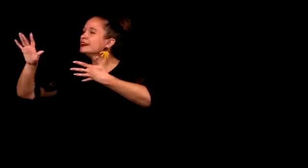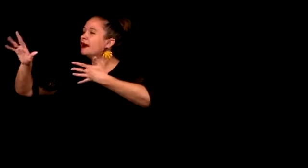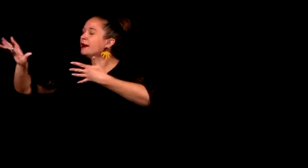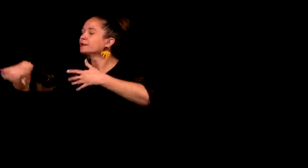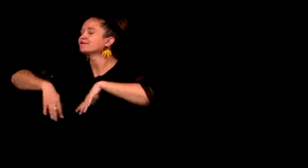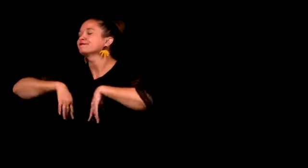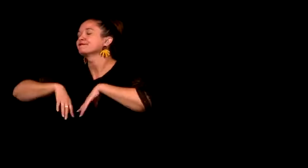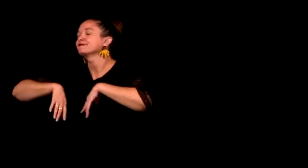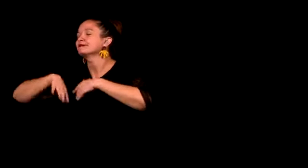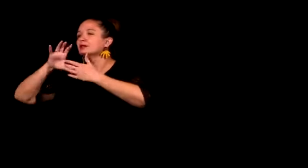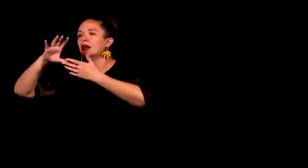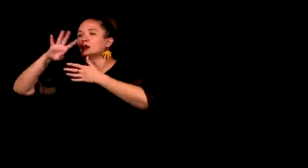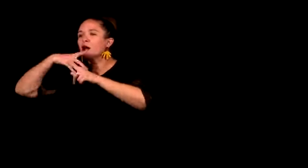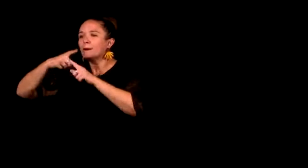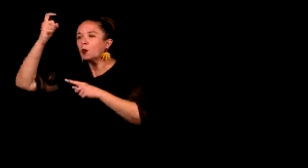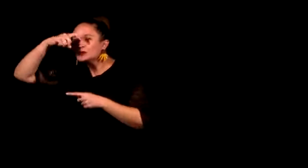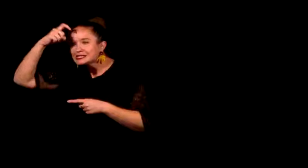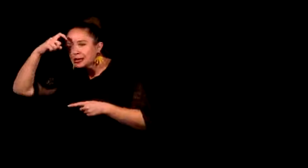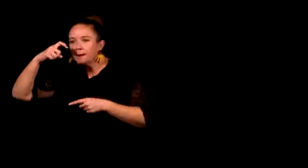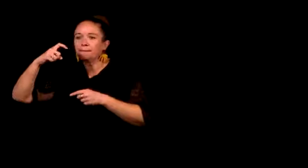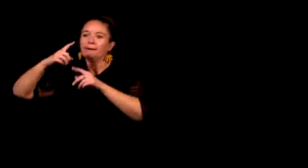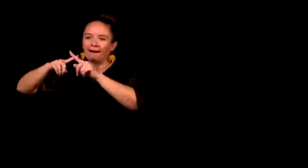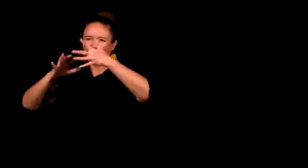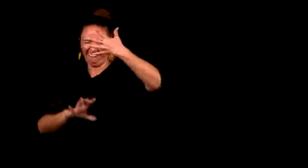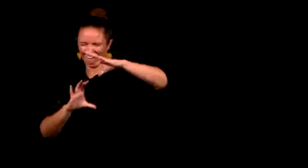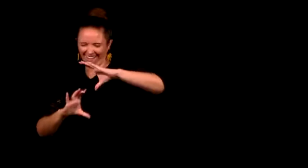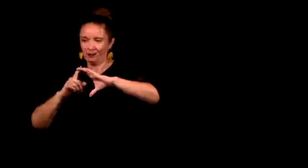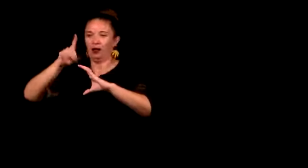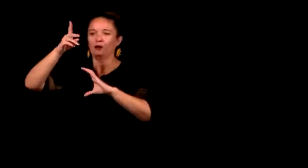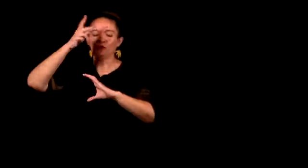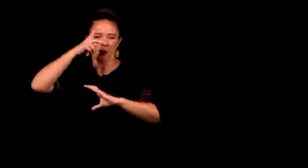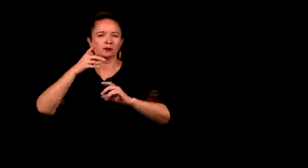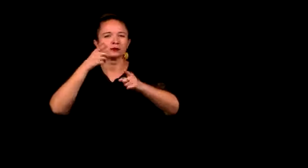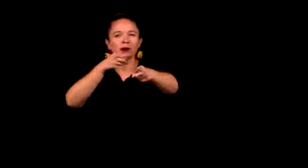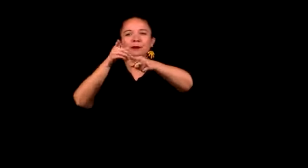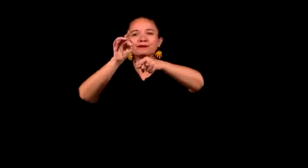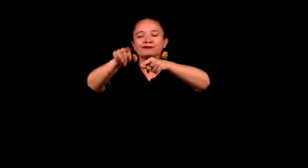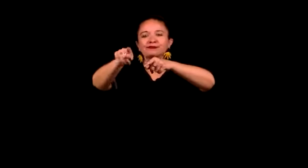on there. My apologies. So it's wisdom.